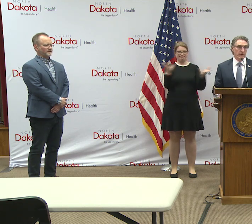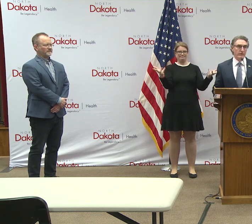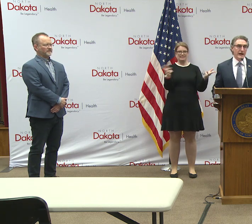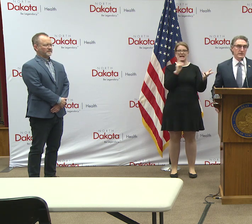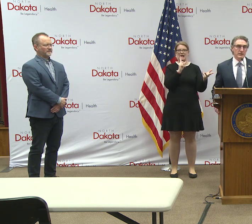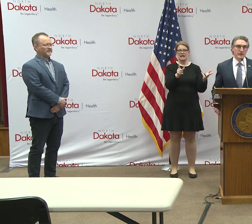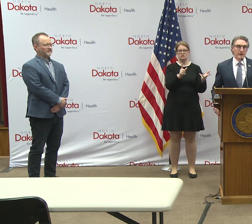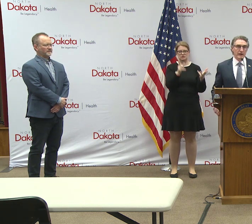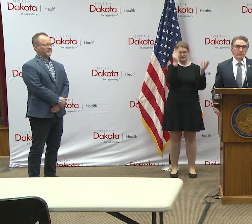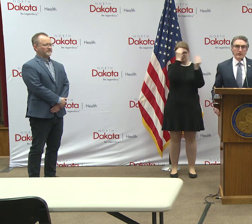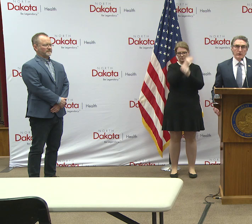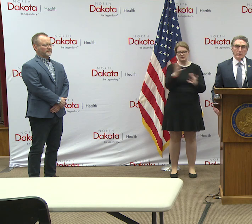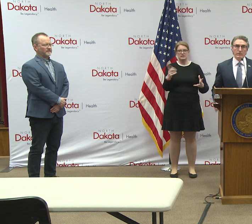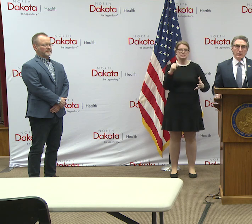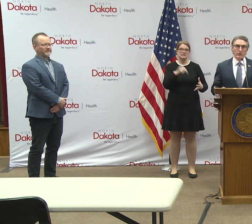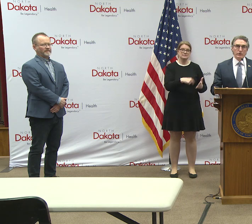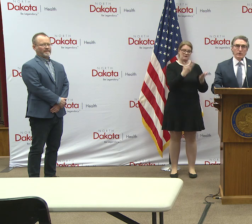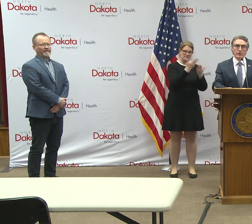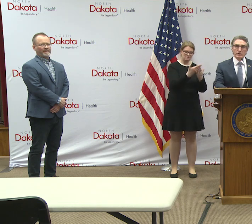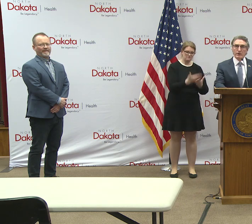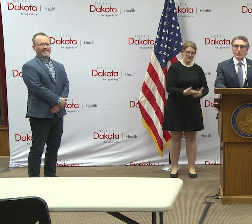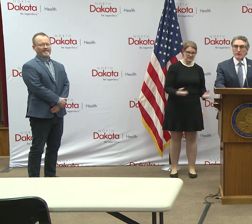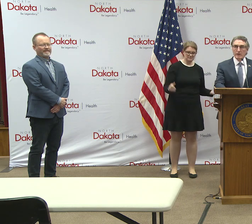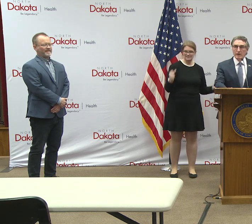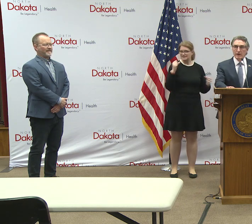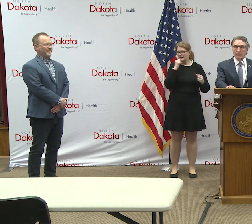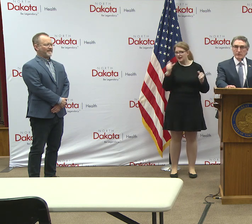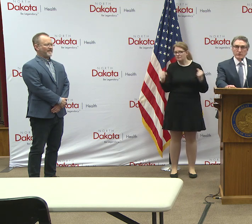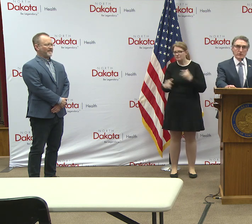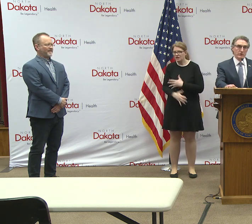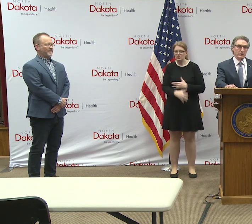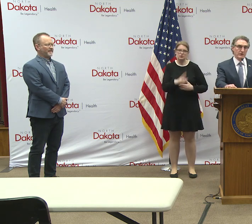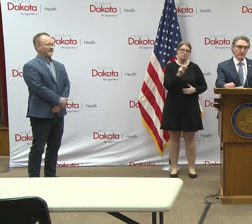We're about facts, not fear. We're about North Dakota smart